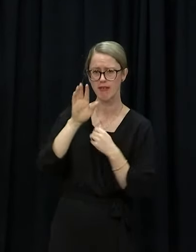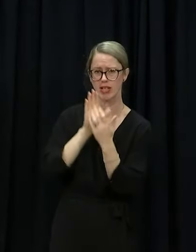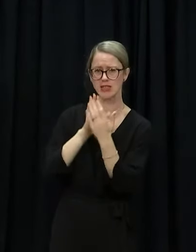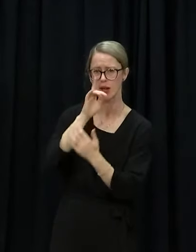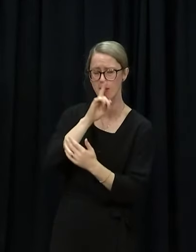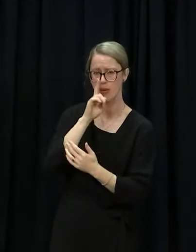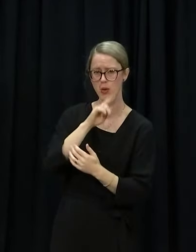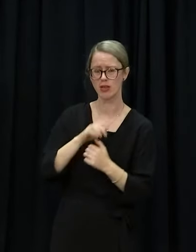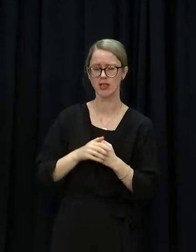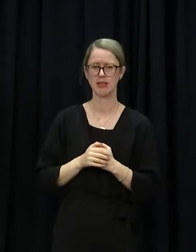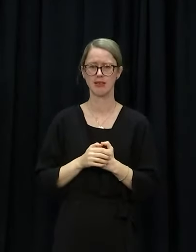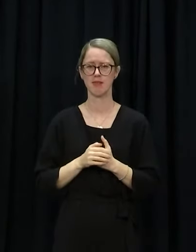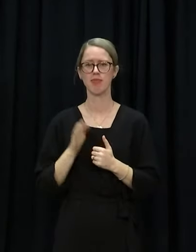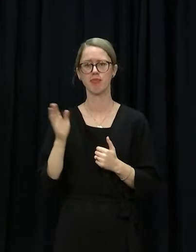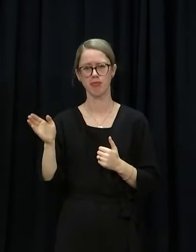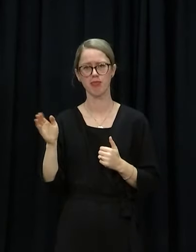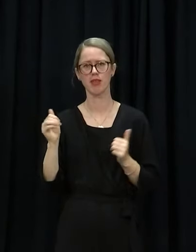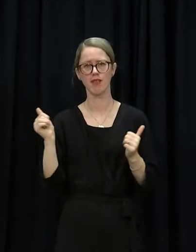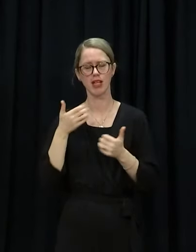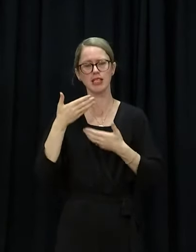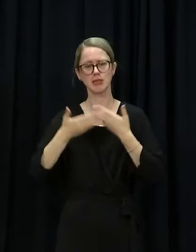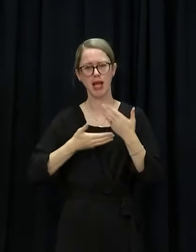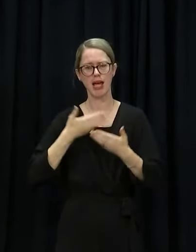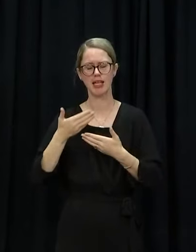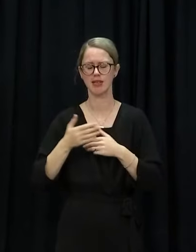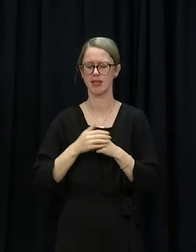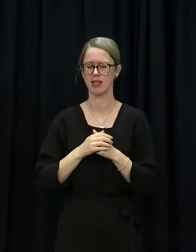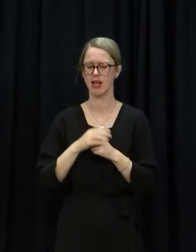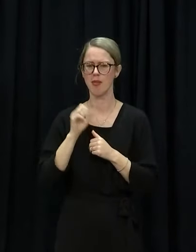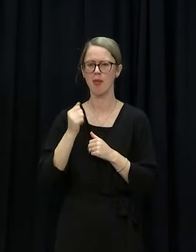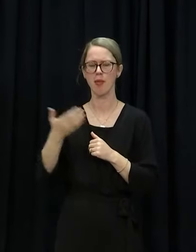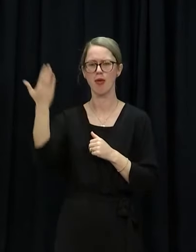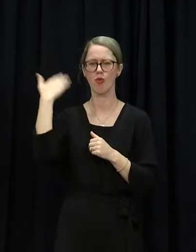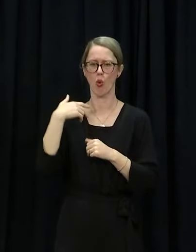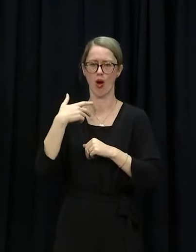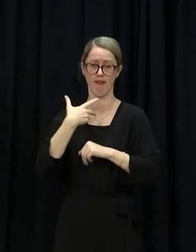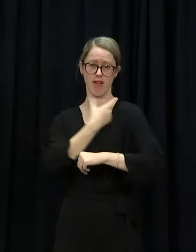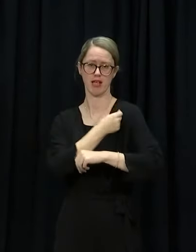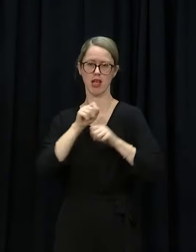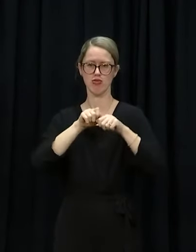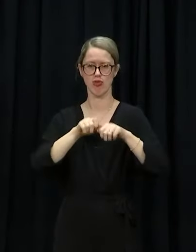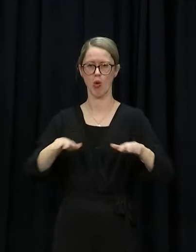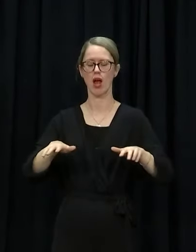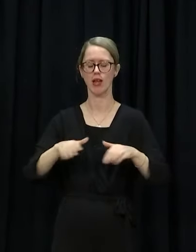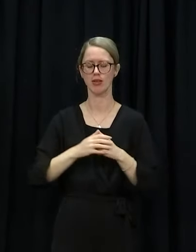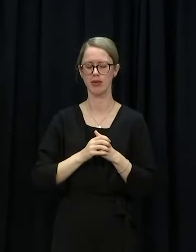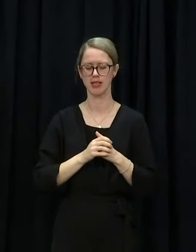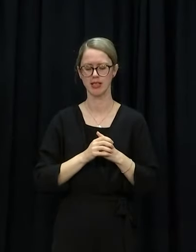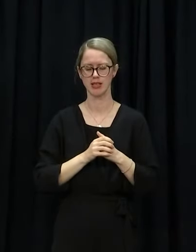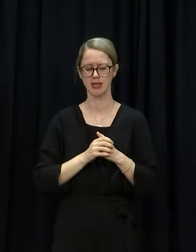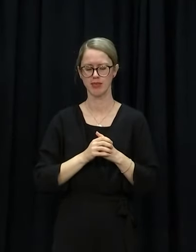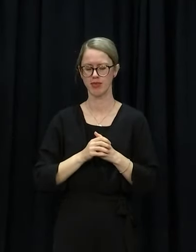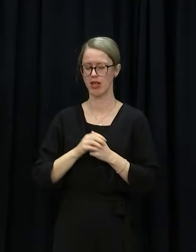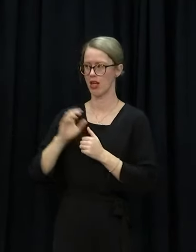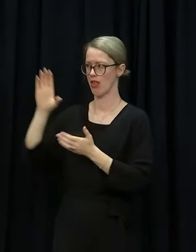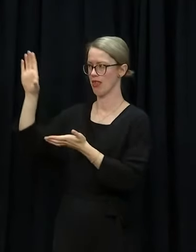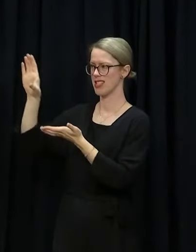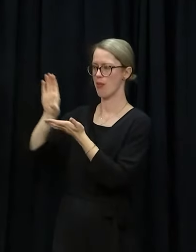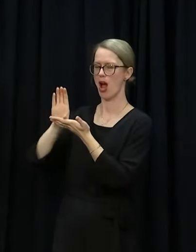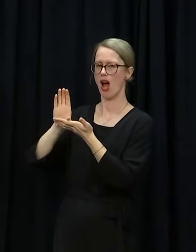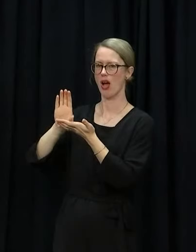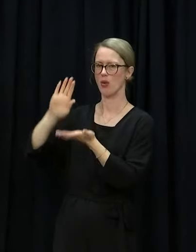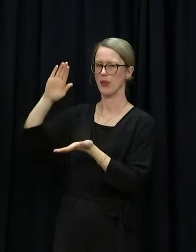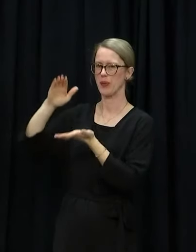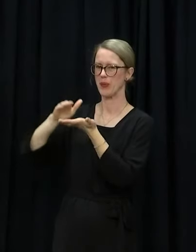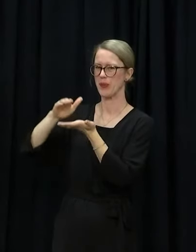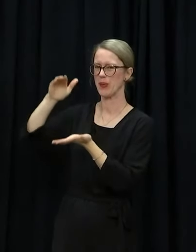I explained, of course, as we were moving through, remember in the beginning of our rollout, we were having to match what supply we had with the demand